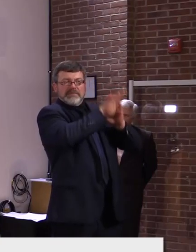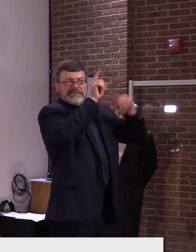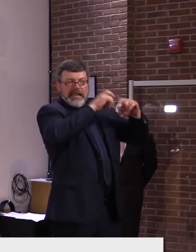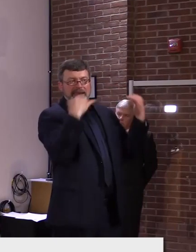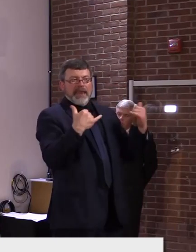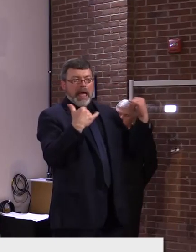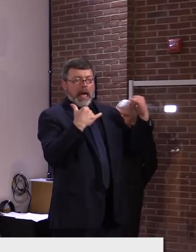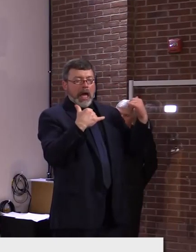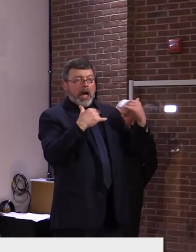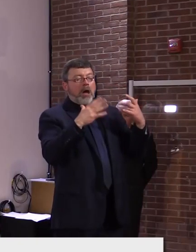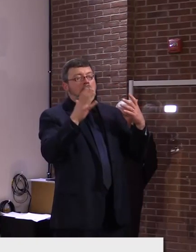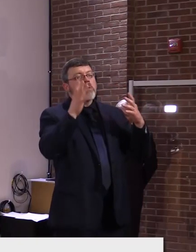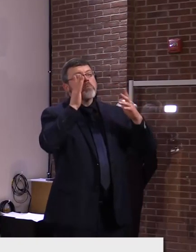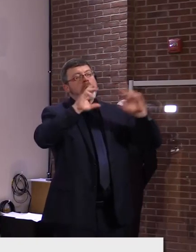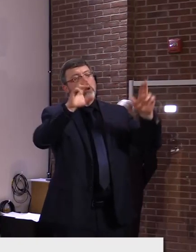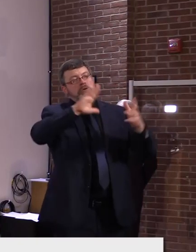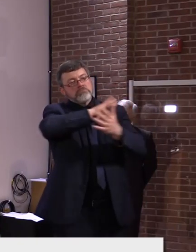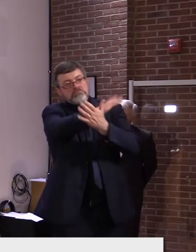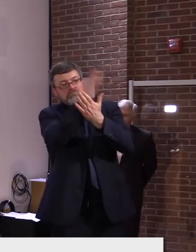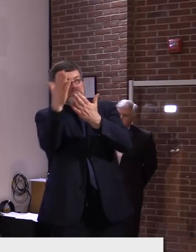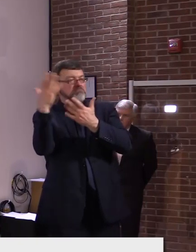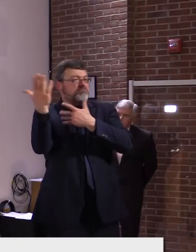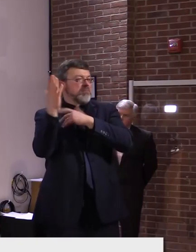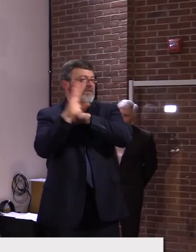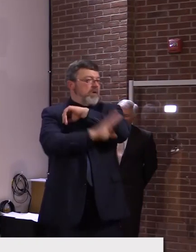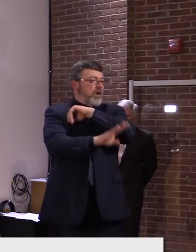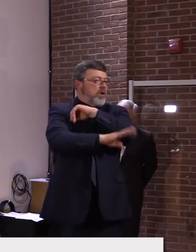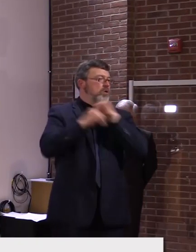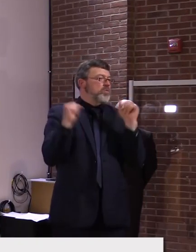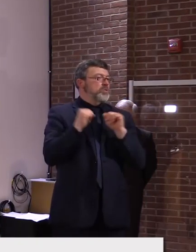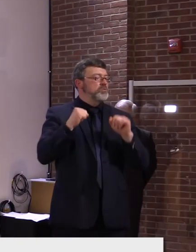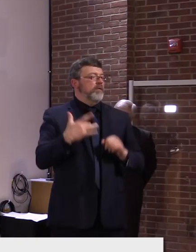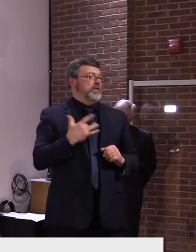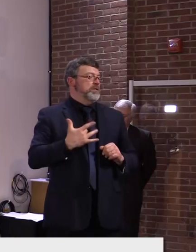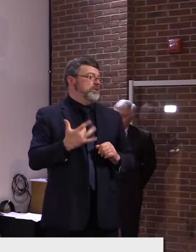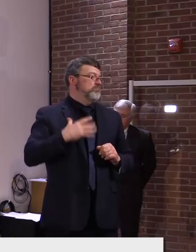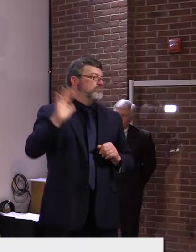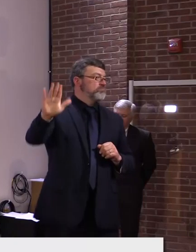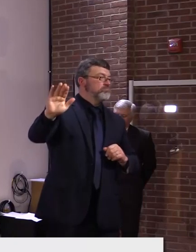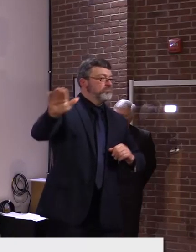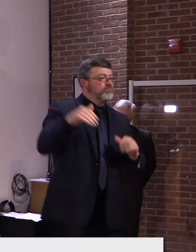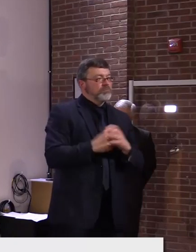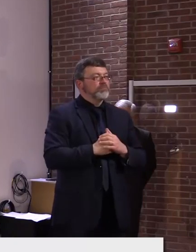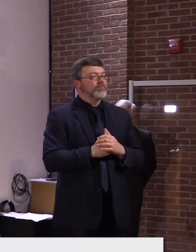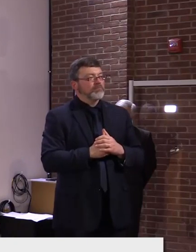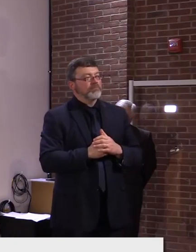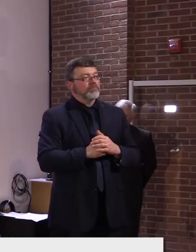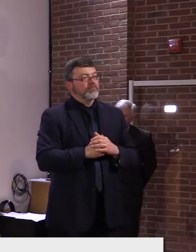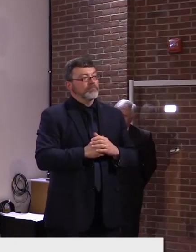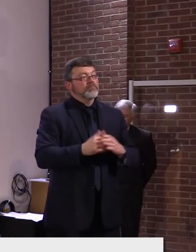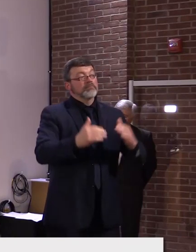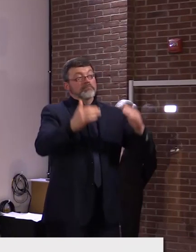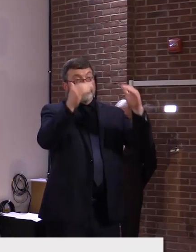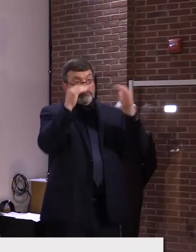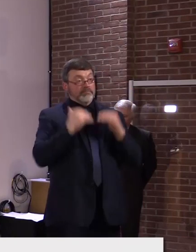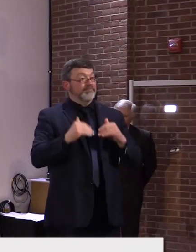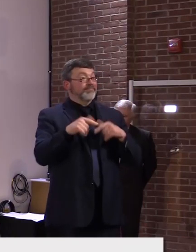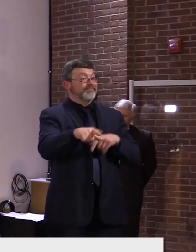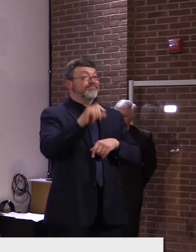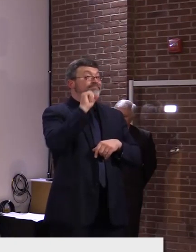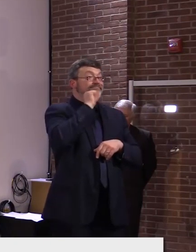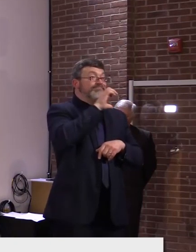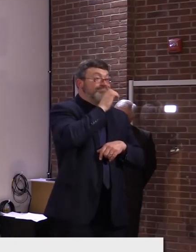of families for their loved ones and whether visitation may be postponed due to cases. A study and the